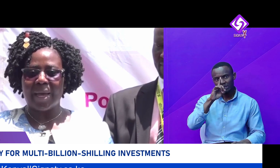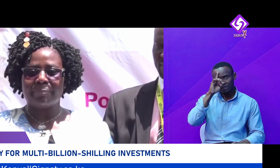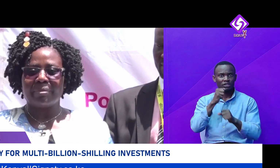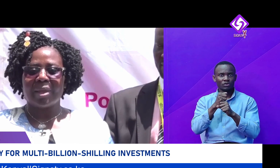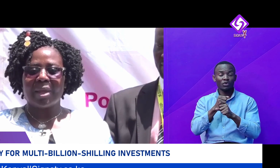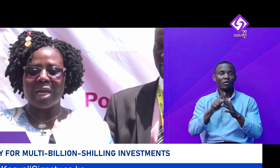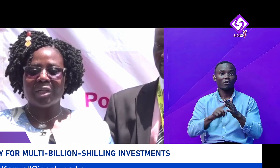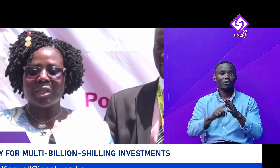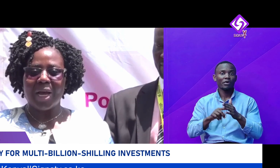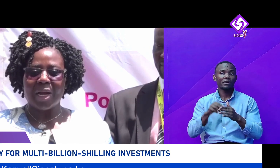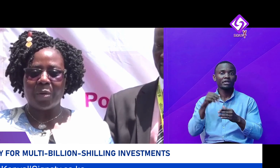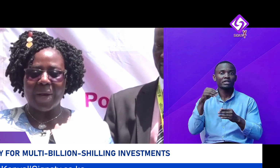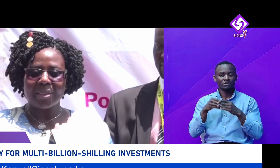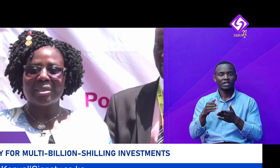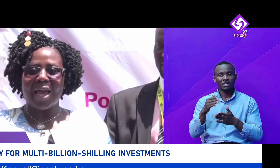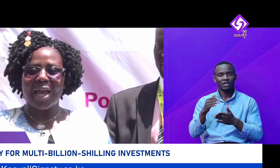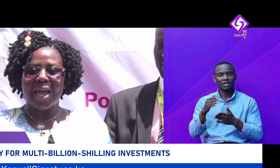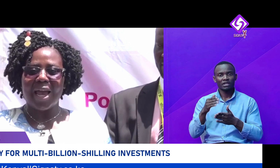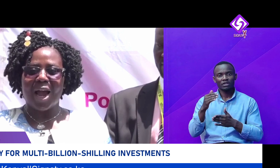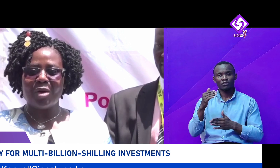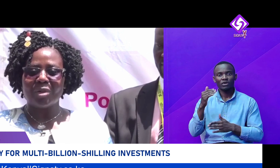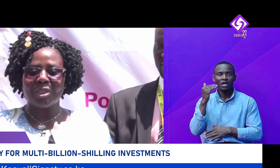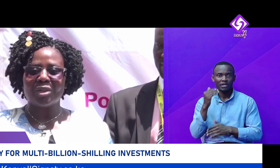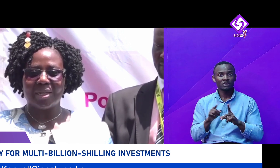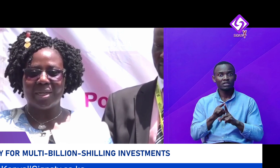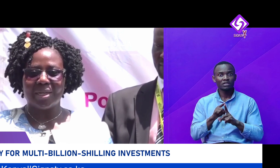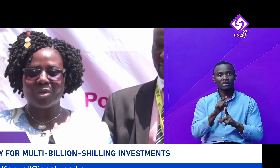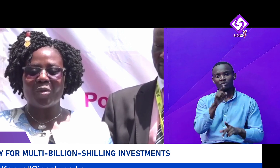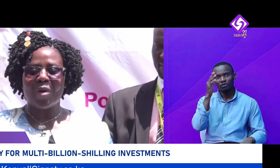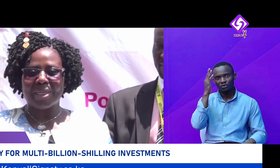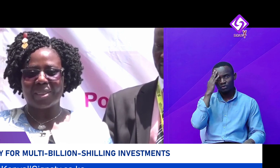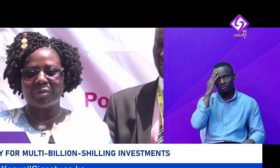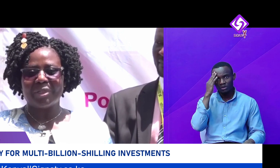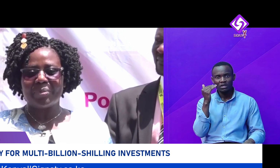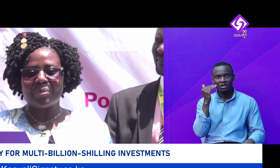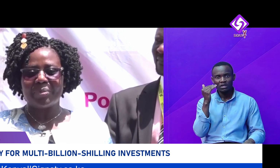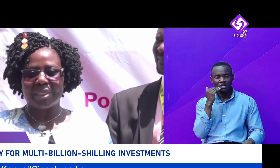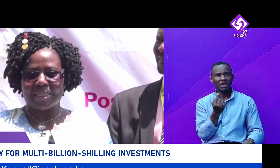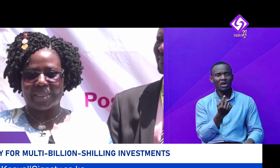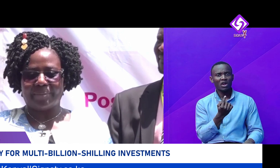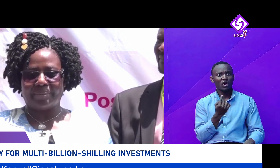Siaya. As we are aware, Siaya County only generates 1% of GDP of this